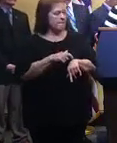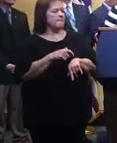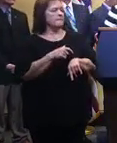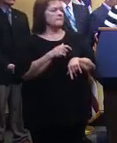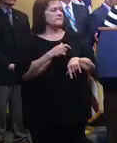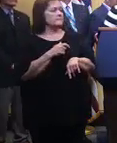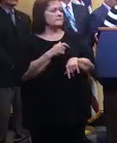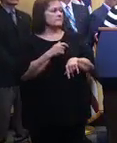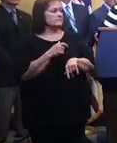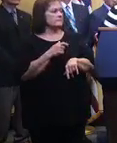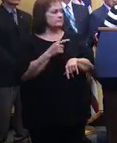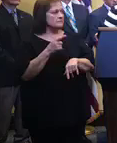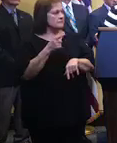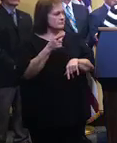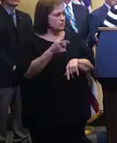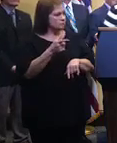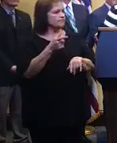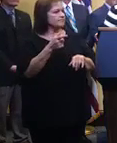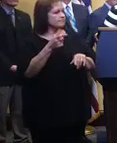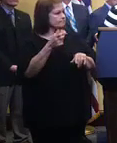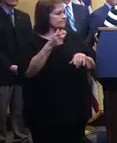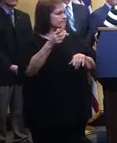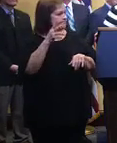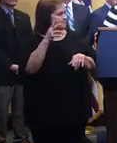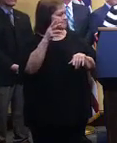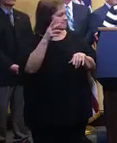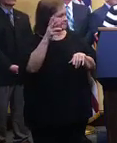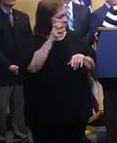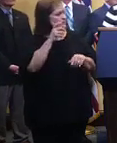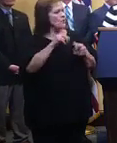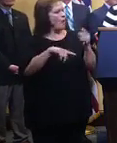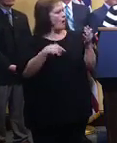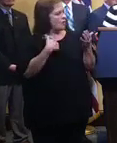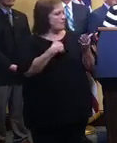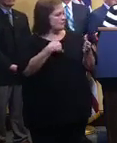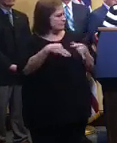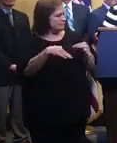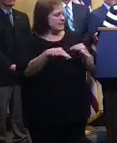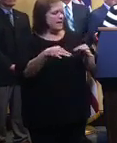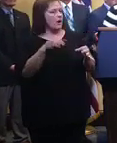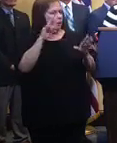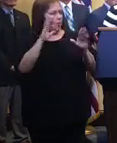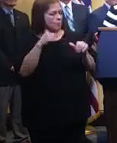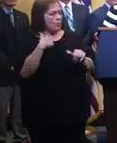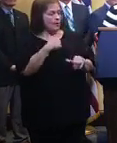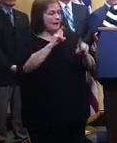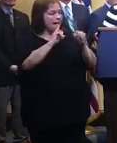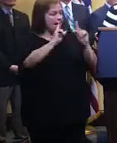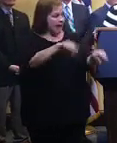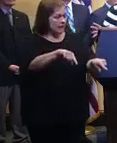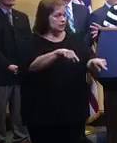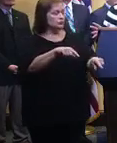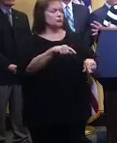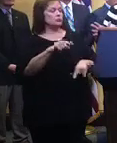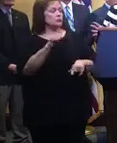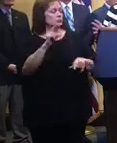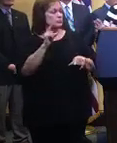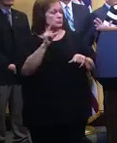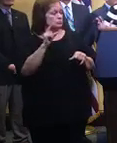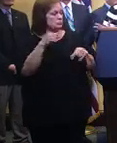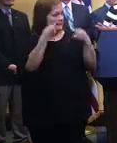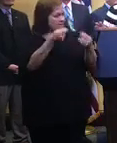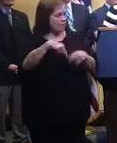your listening ear. We hope that we have been able to answer and educate you all and the public, of